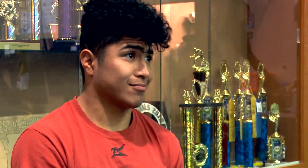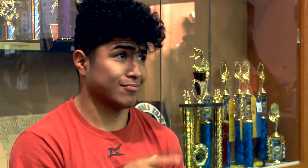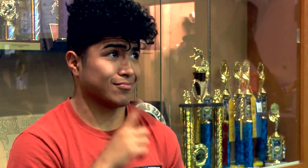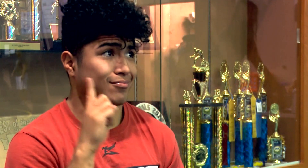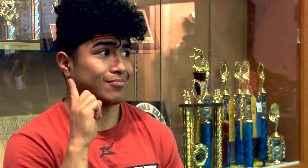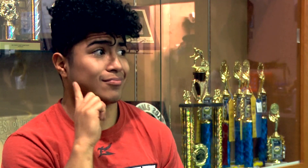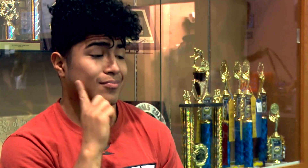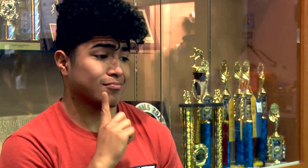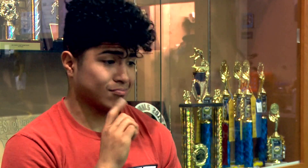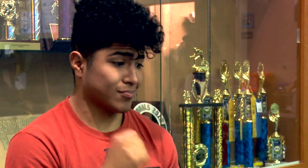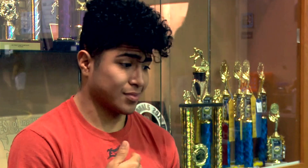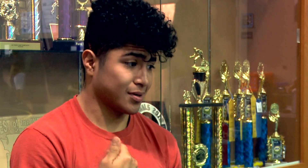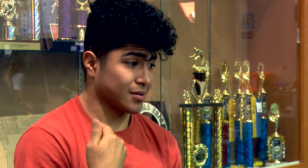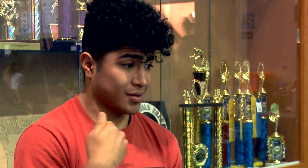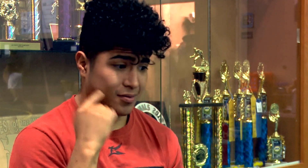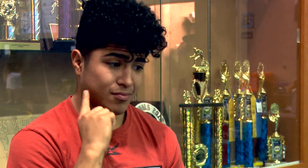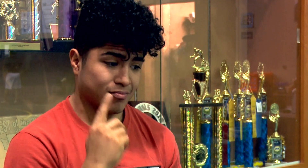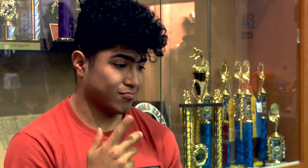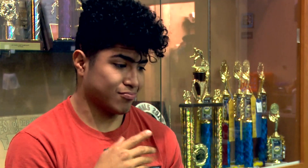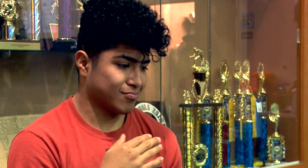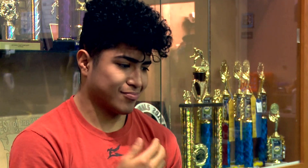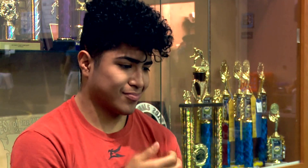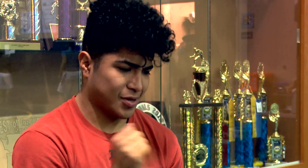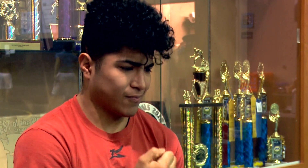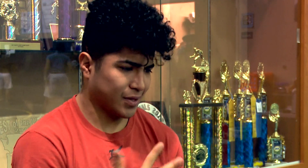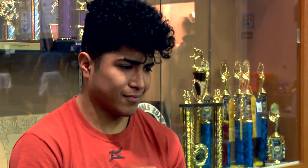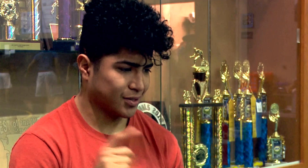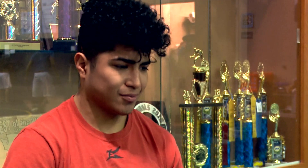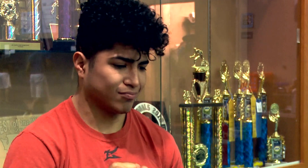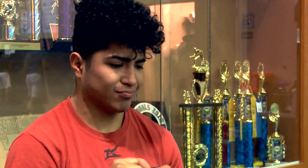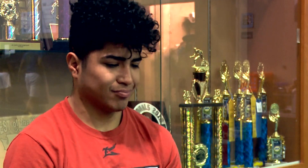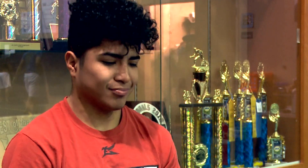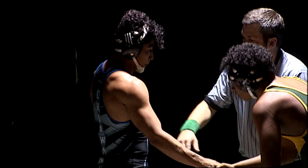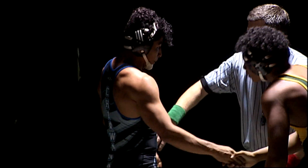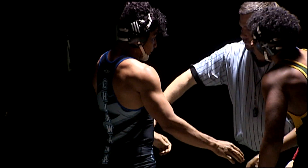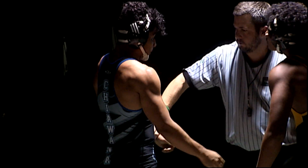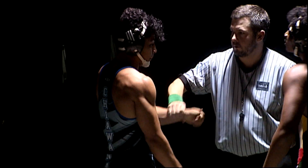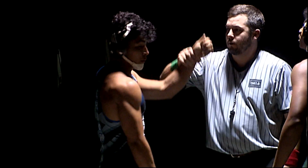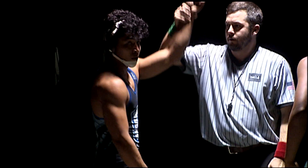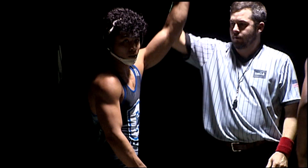proof that deaf can do anything. As a deaf person, it doesn't matter.